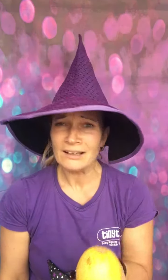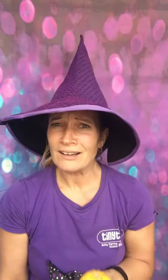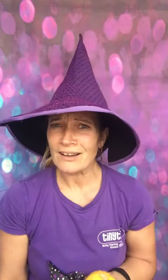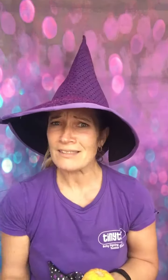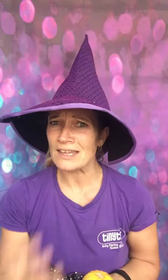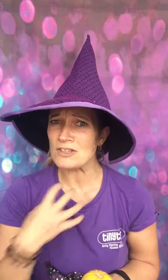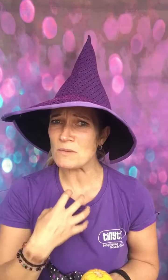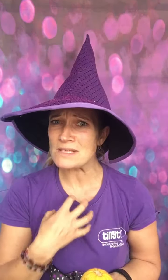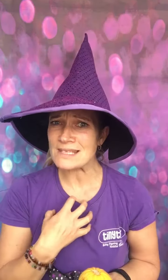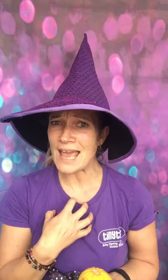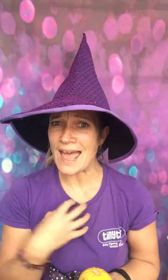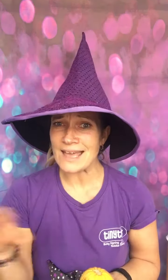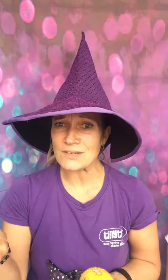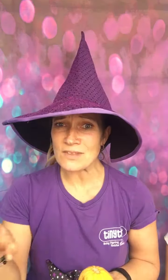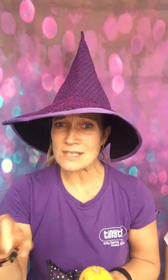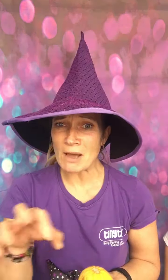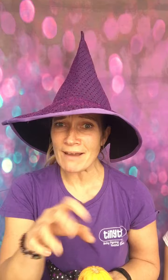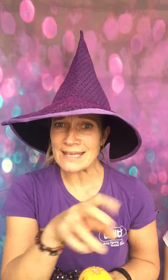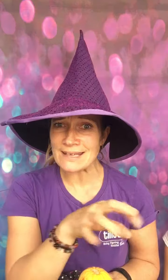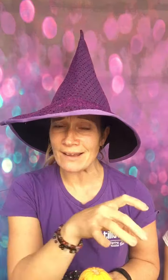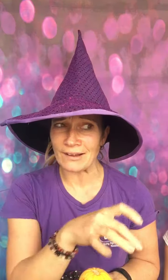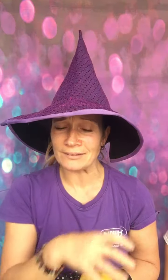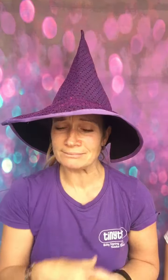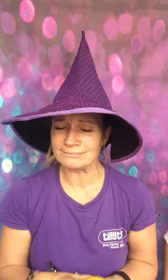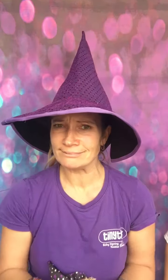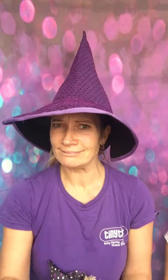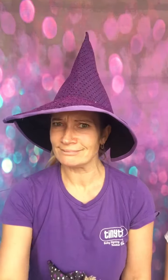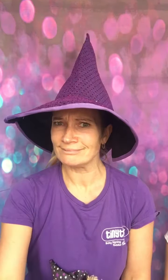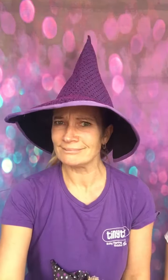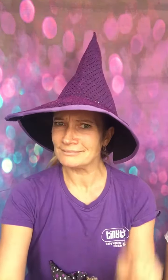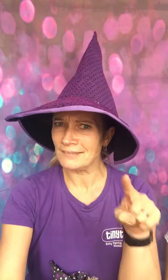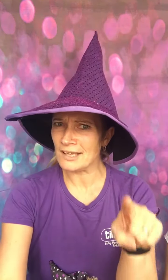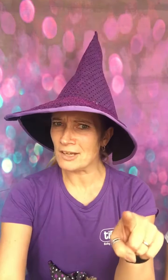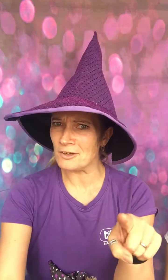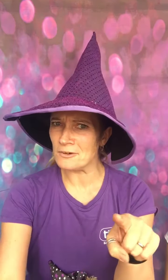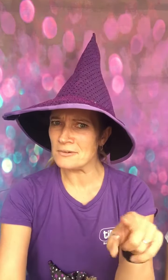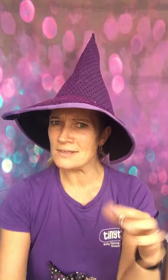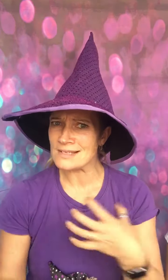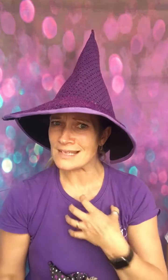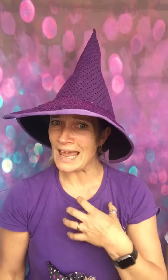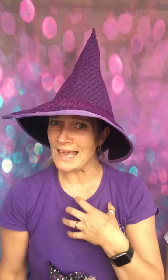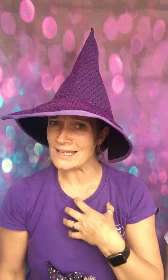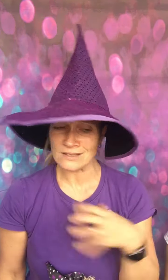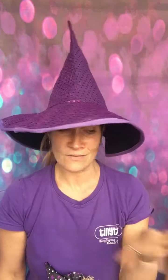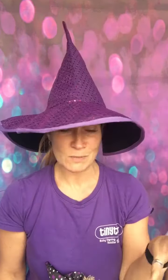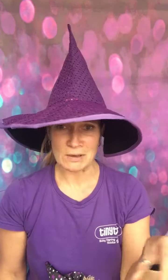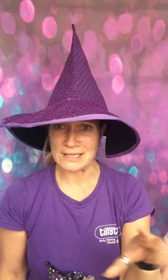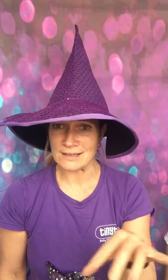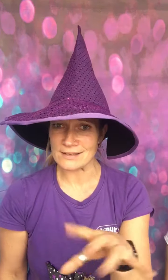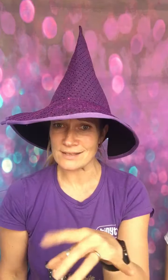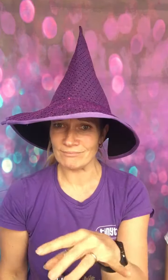I think she was scared of the spider. Are you scared of spiders?